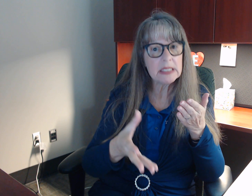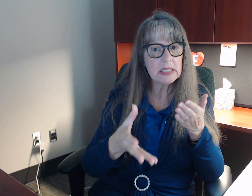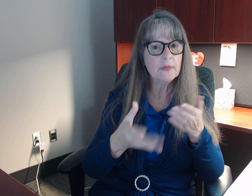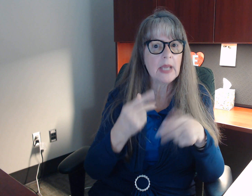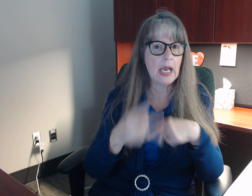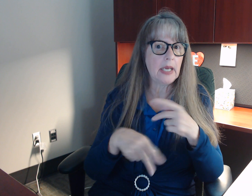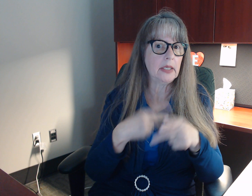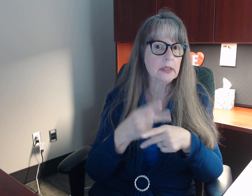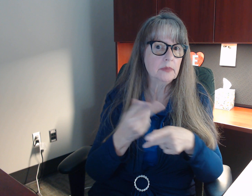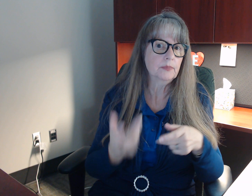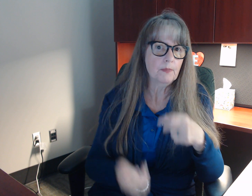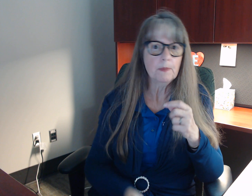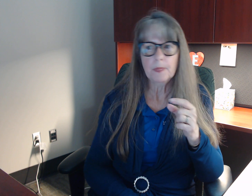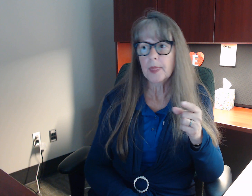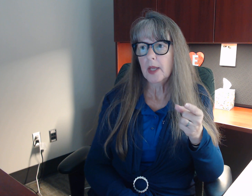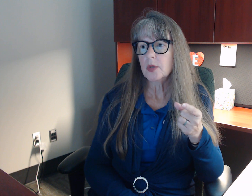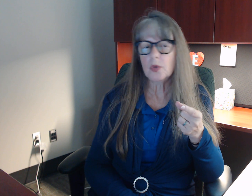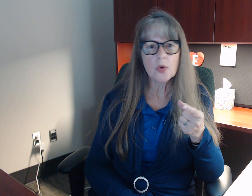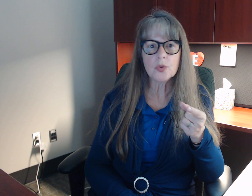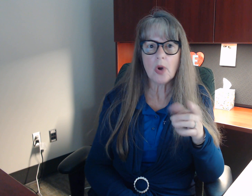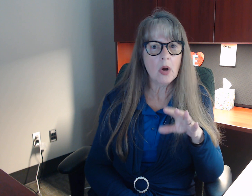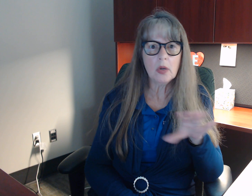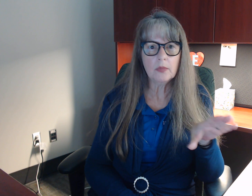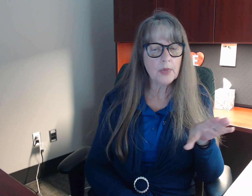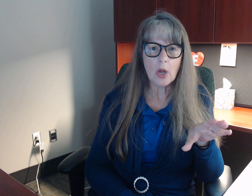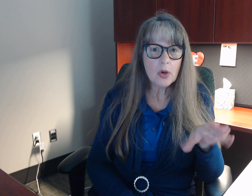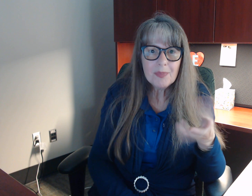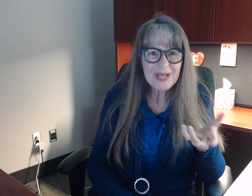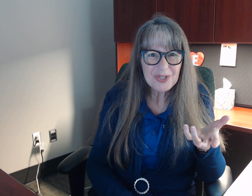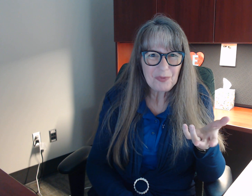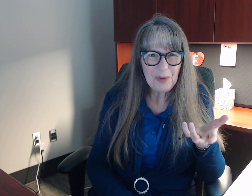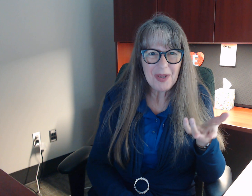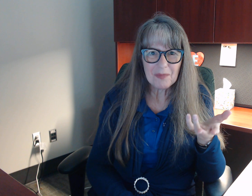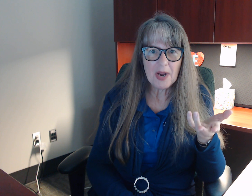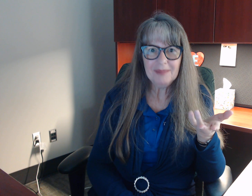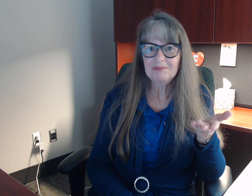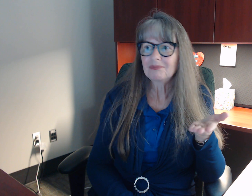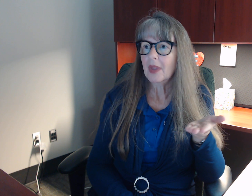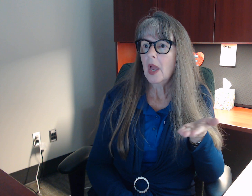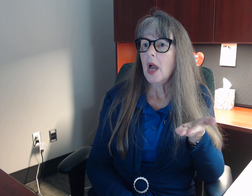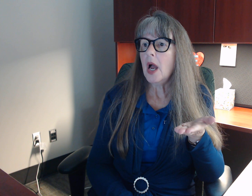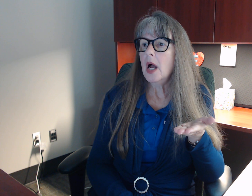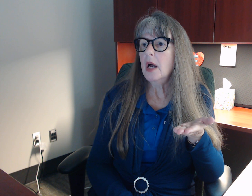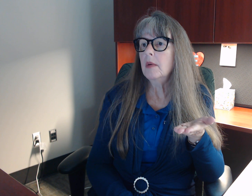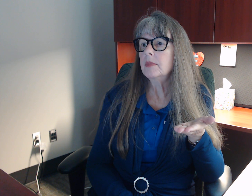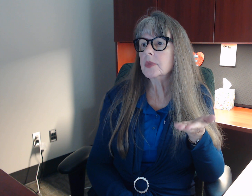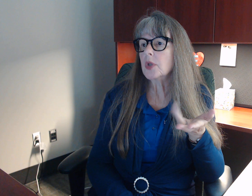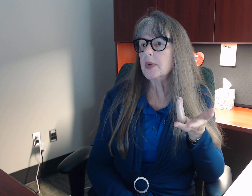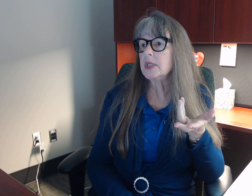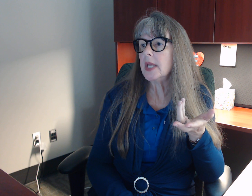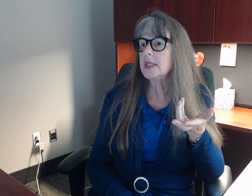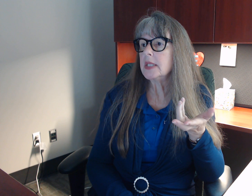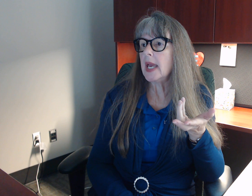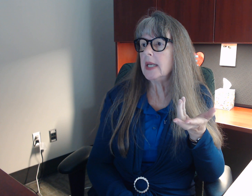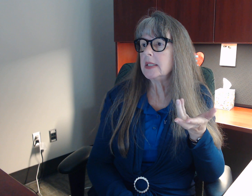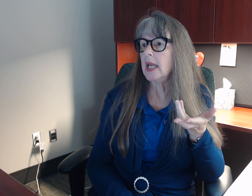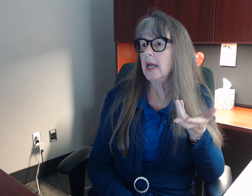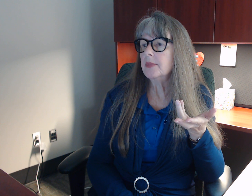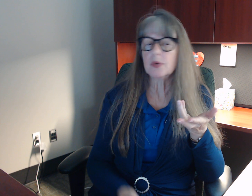expensive kind. So that all means premium, right? So it says that, so